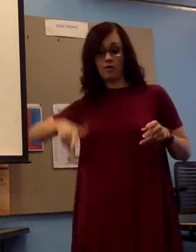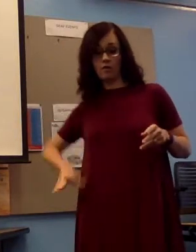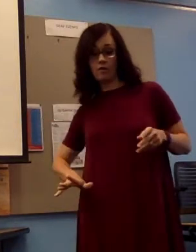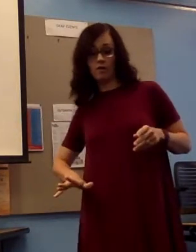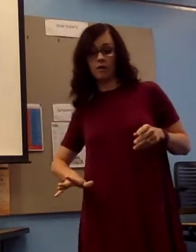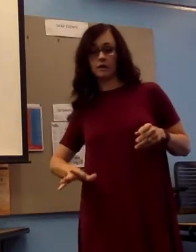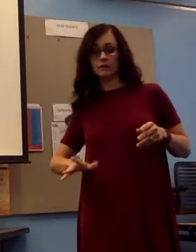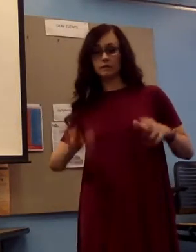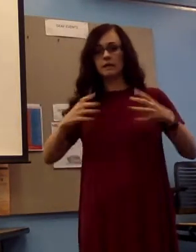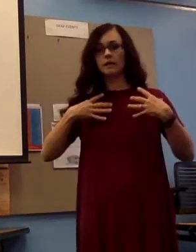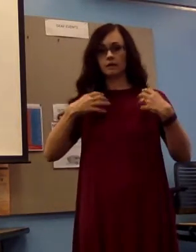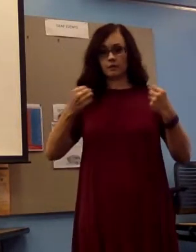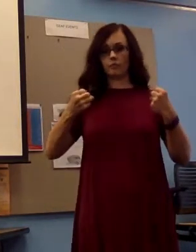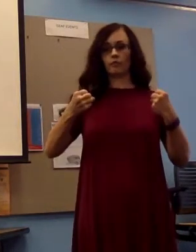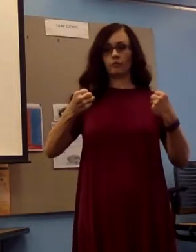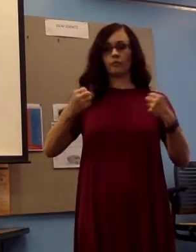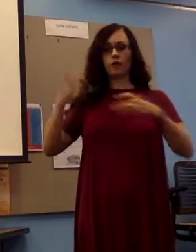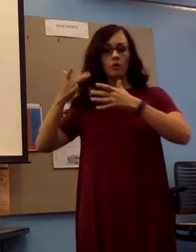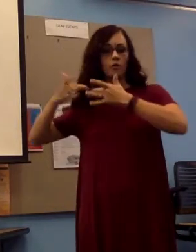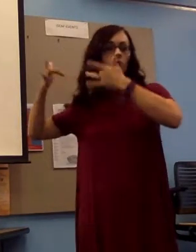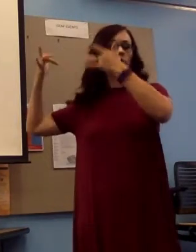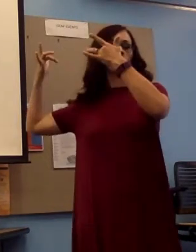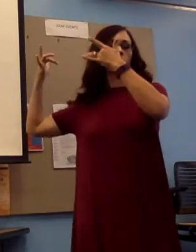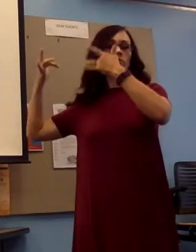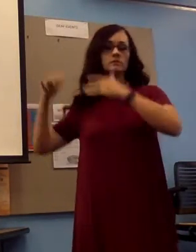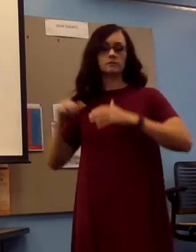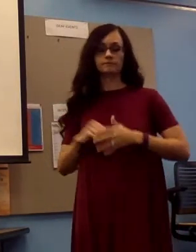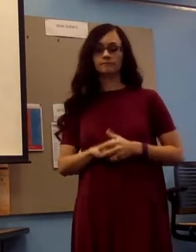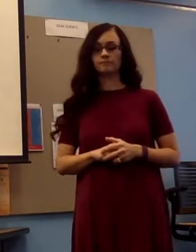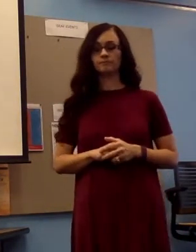And the way that the story ends is different. So in the old versions,